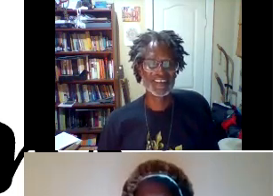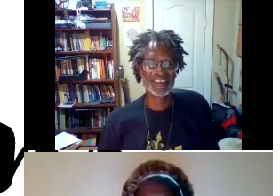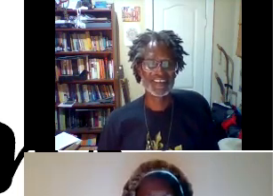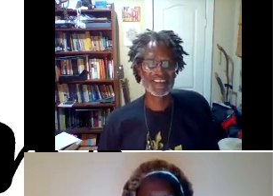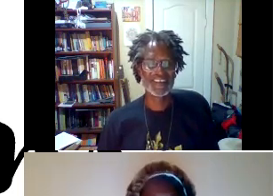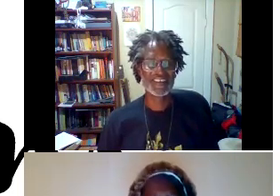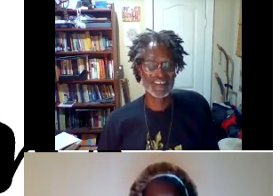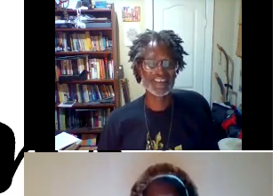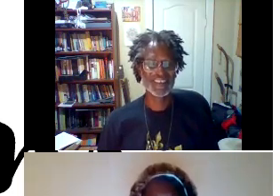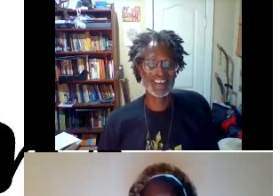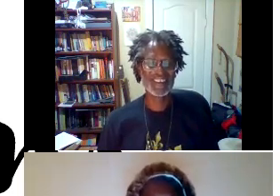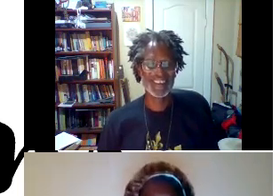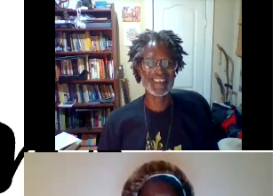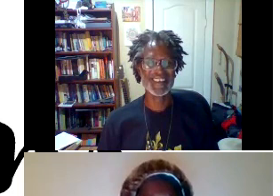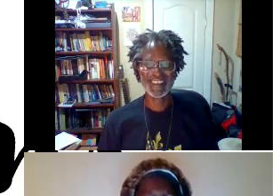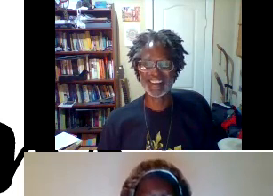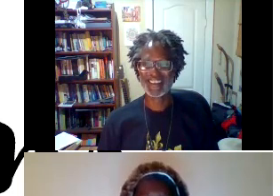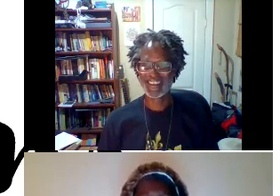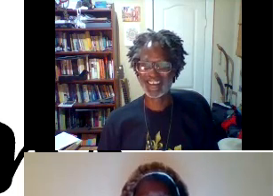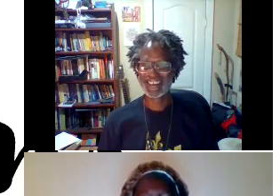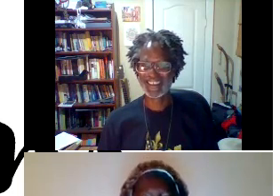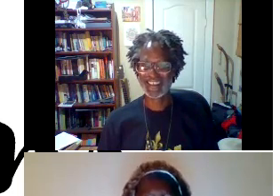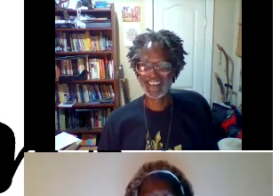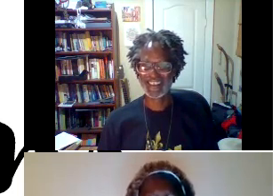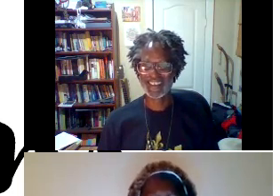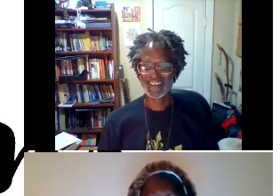for the whole year. That's exactly what that sign means.